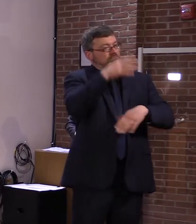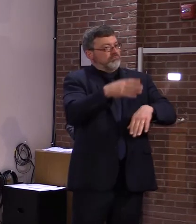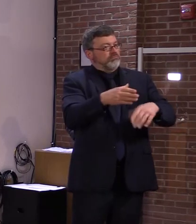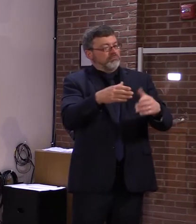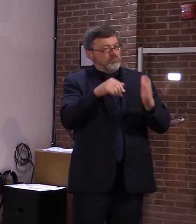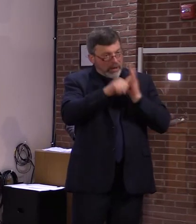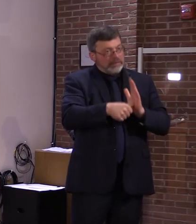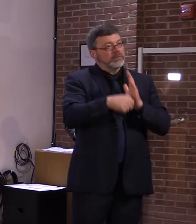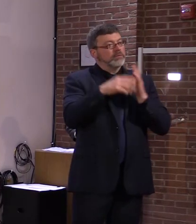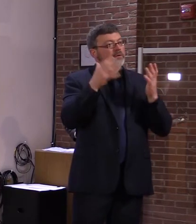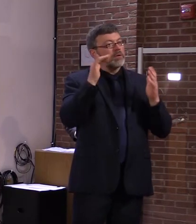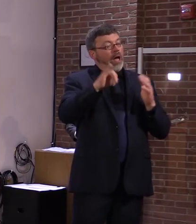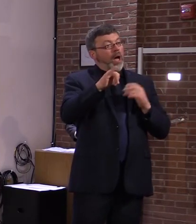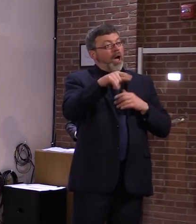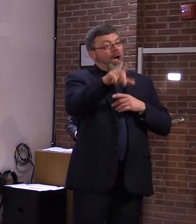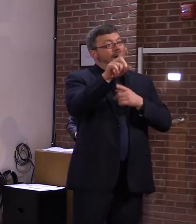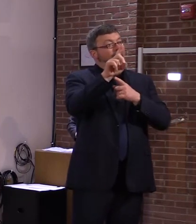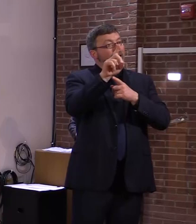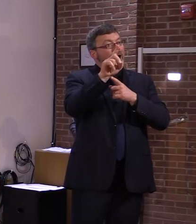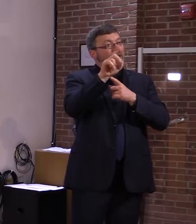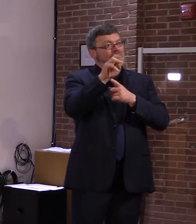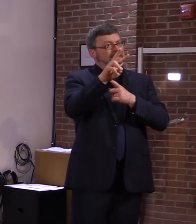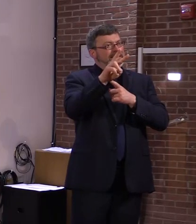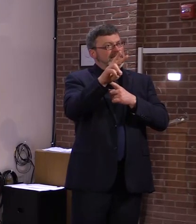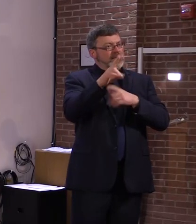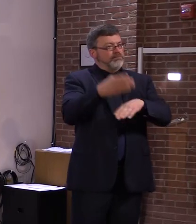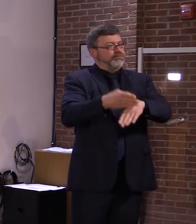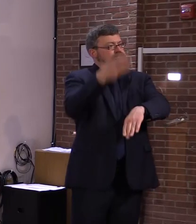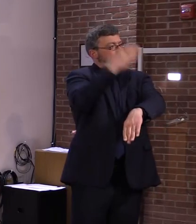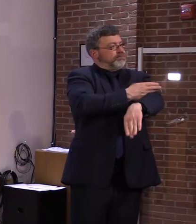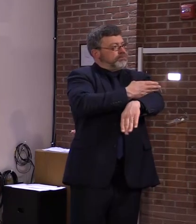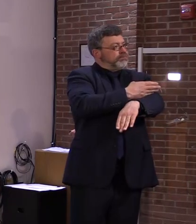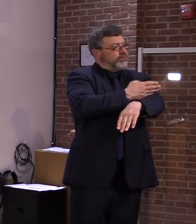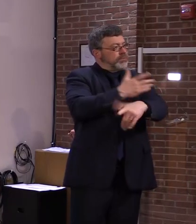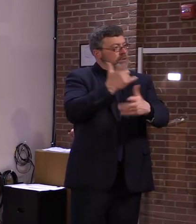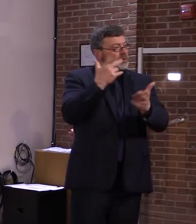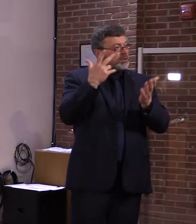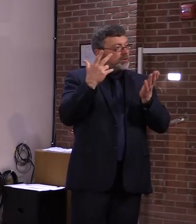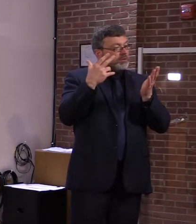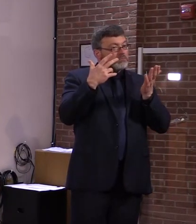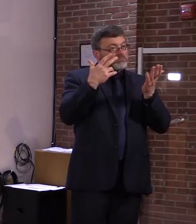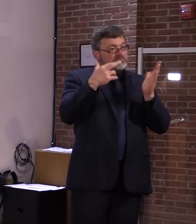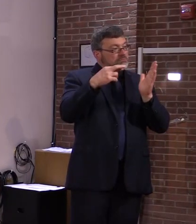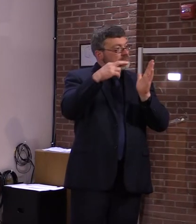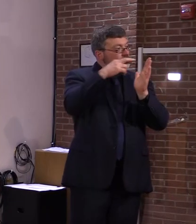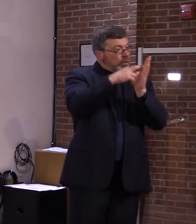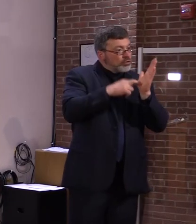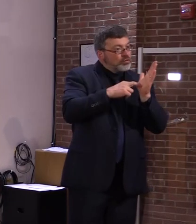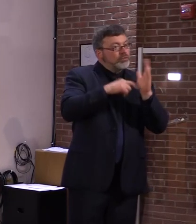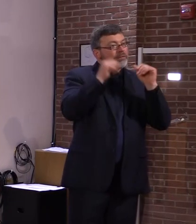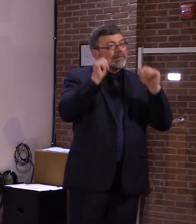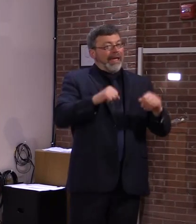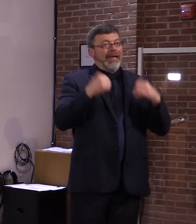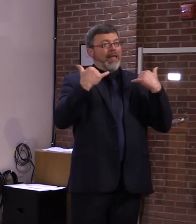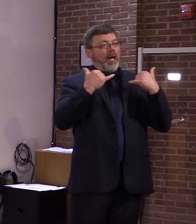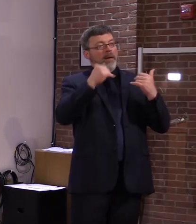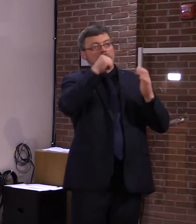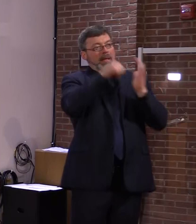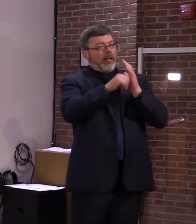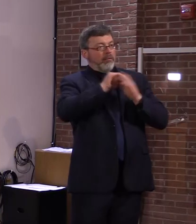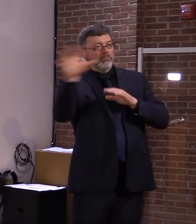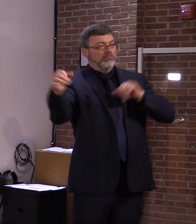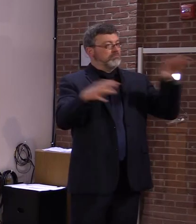Changes have been made to municipal meetings so that, you know, members of the public can attend remotely,